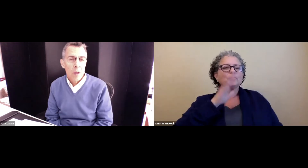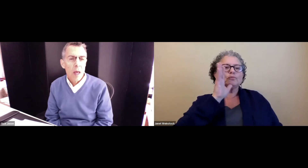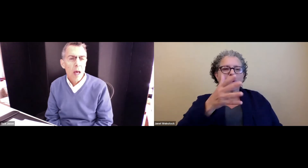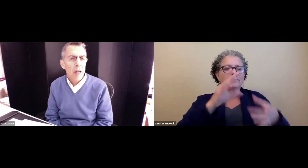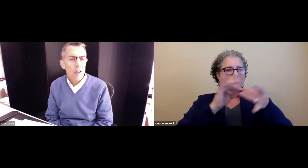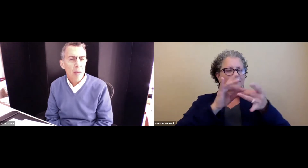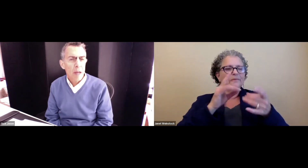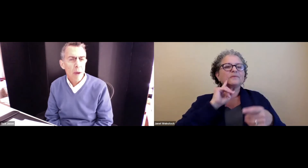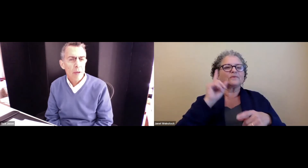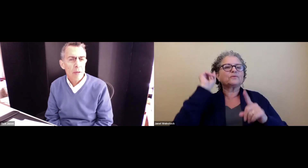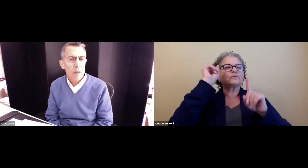Another time, my grandmother,